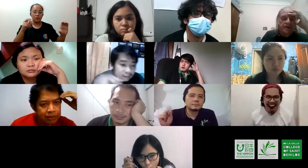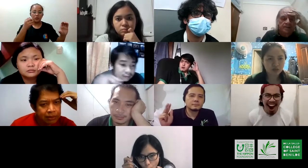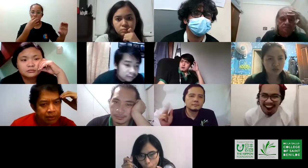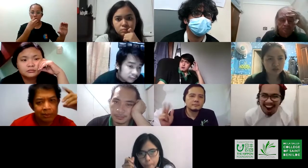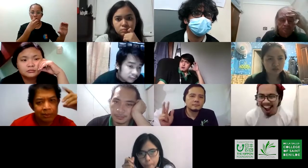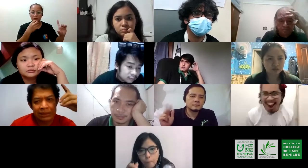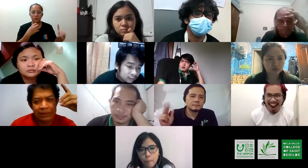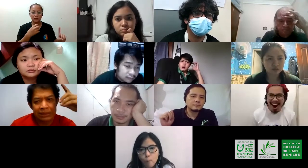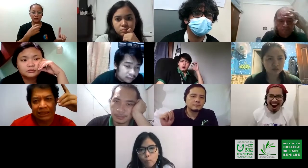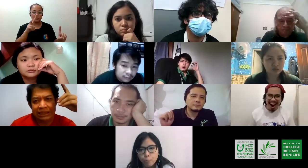Vietnam.